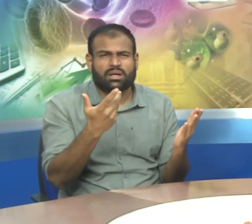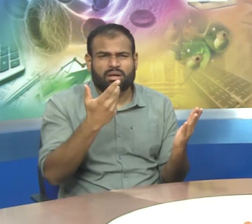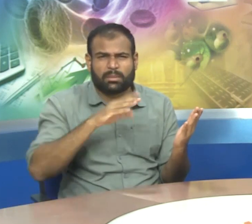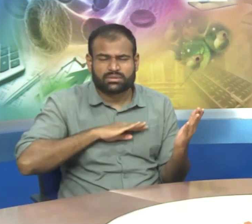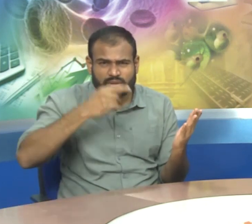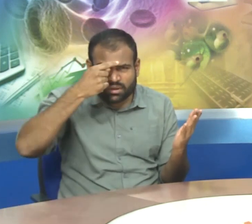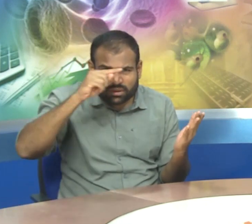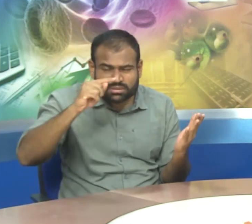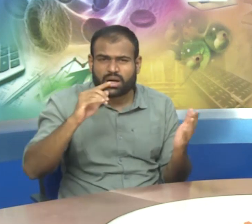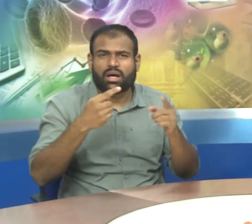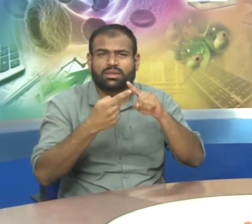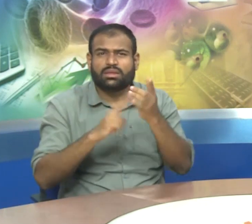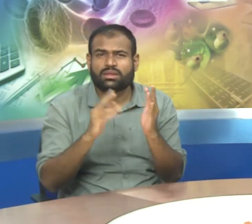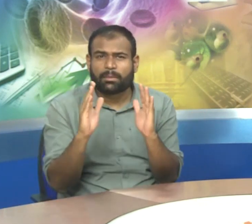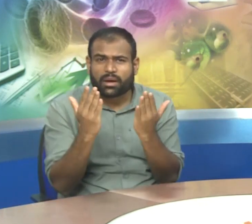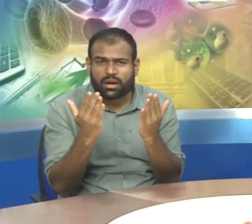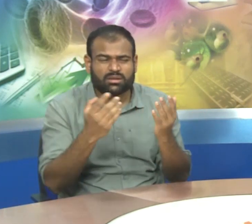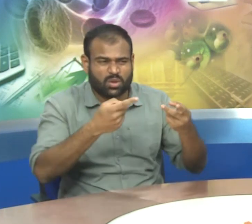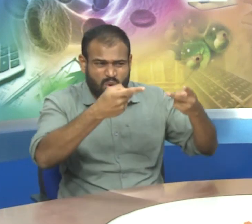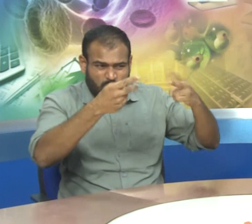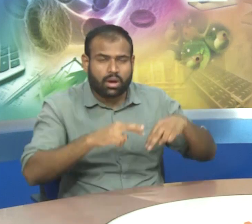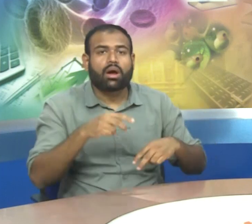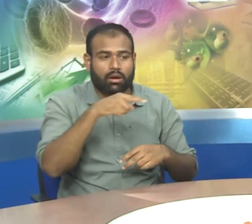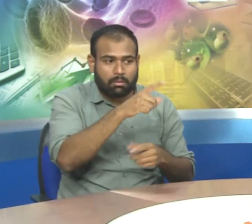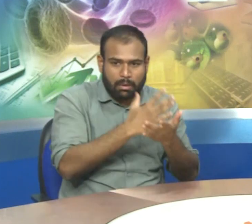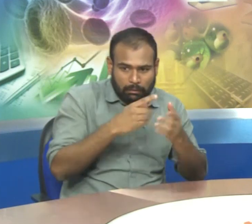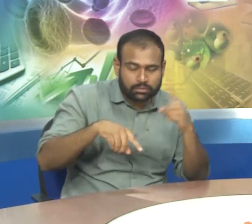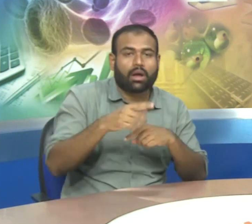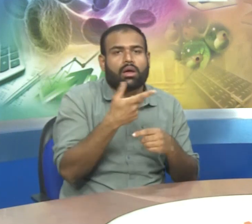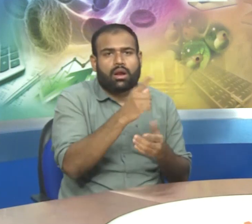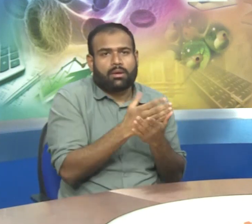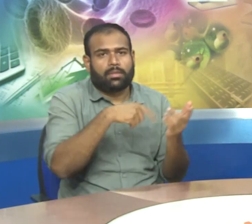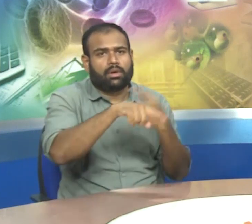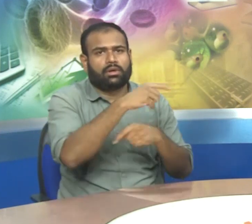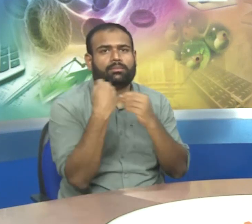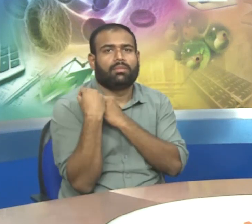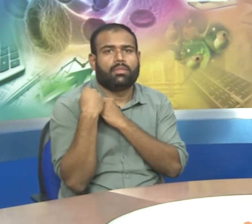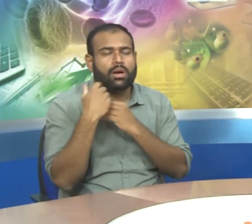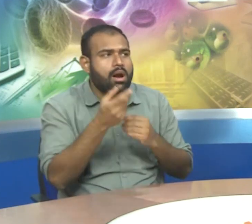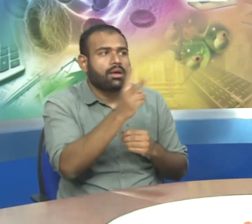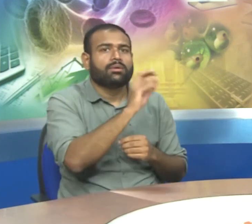But libraries can play active role in meeting users' demand for translation.